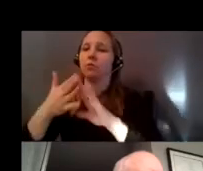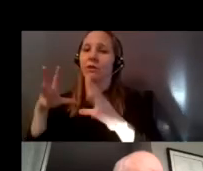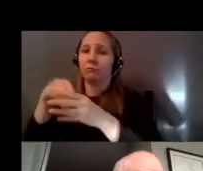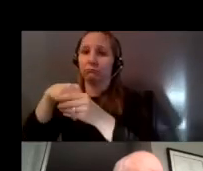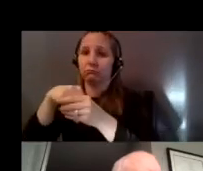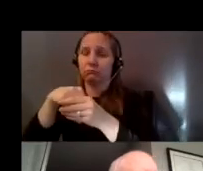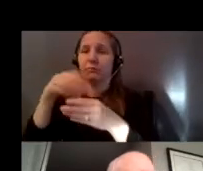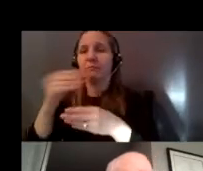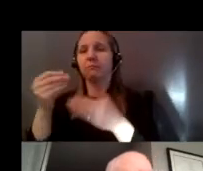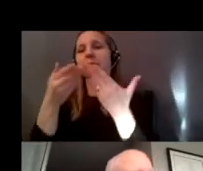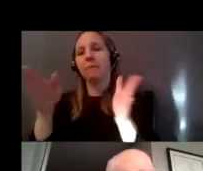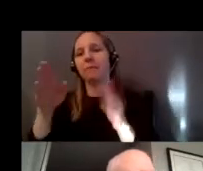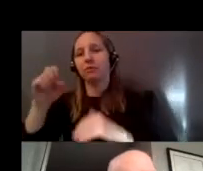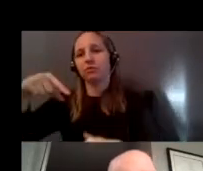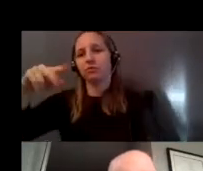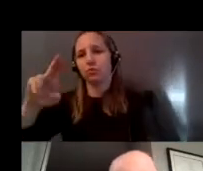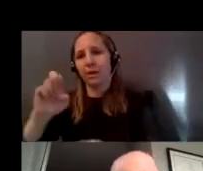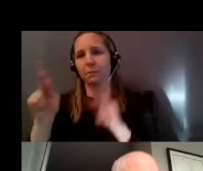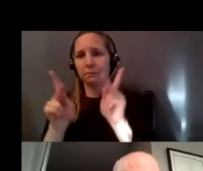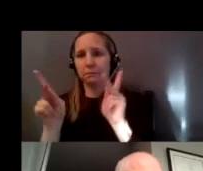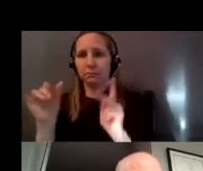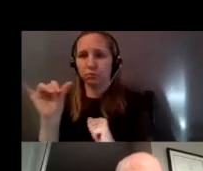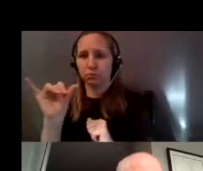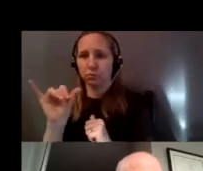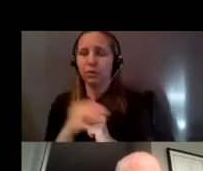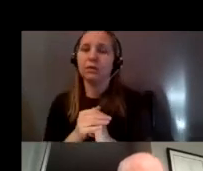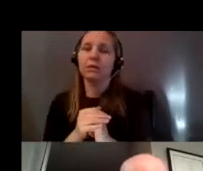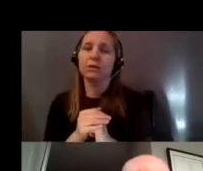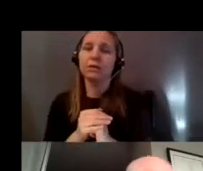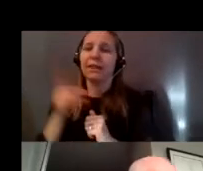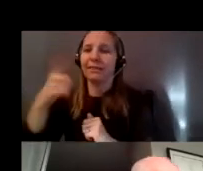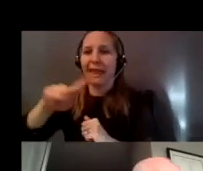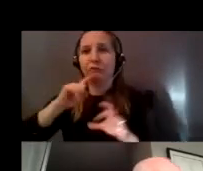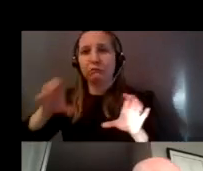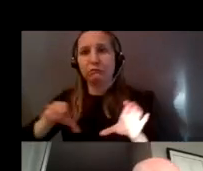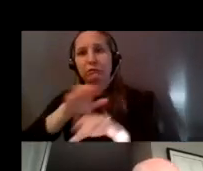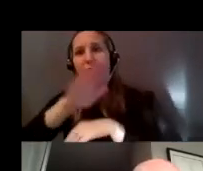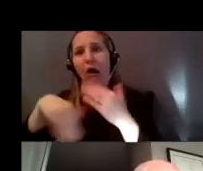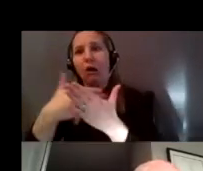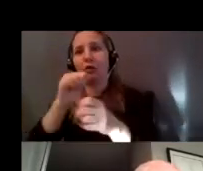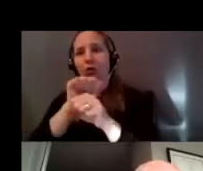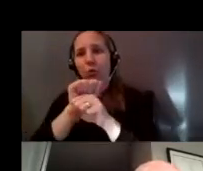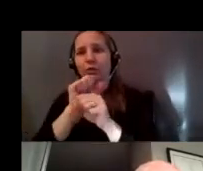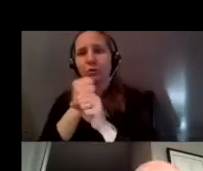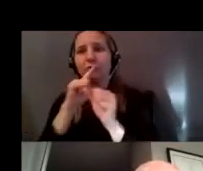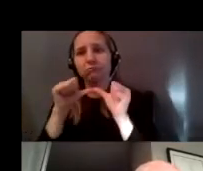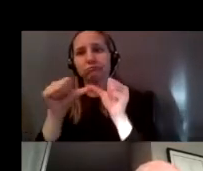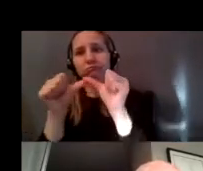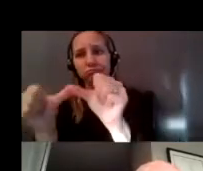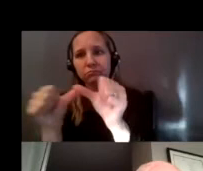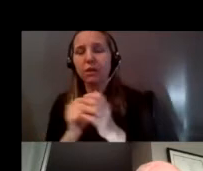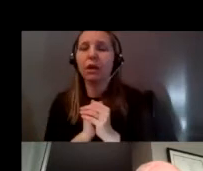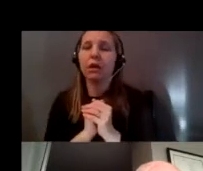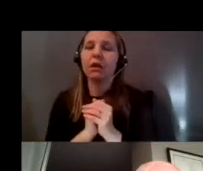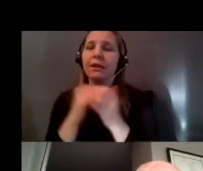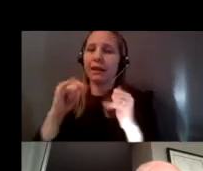the Public Square folks who are doing all of the work to keep us going. I'm gonna hand